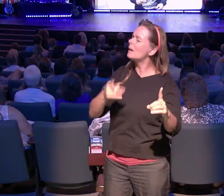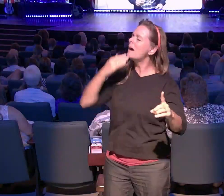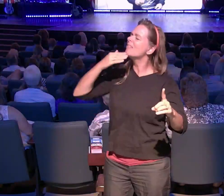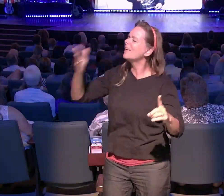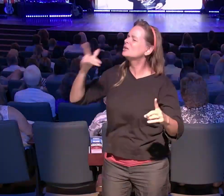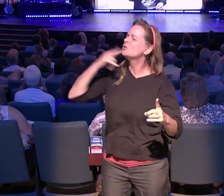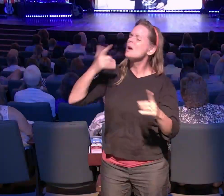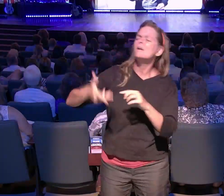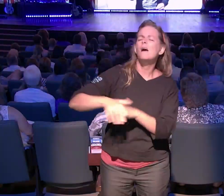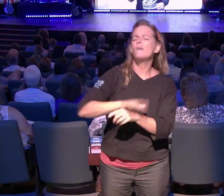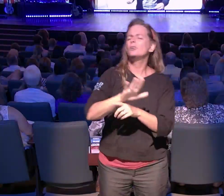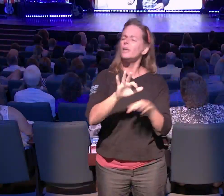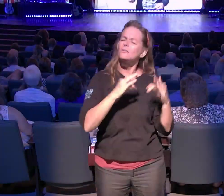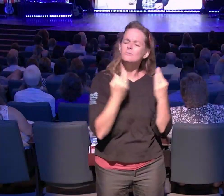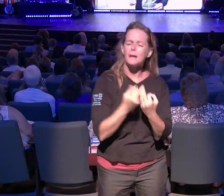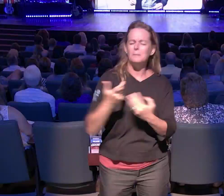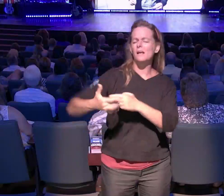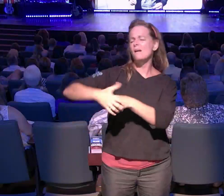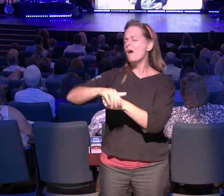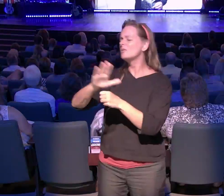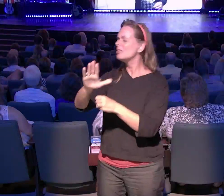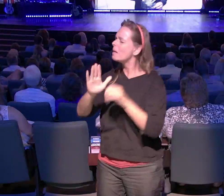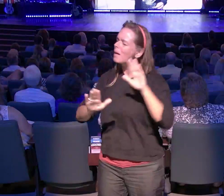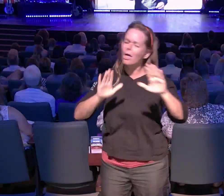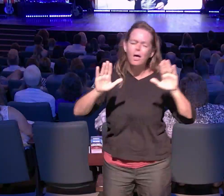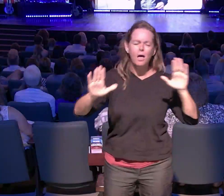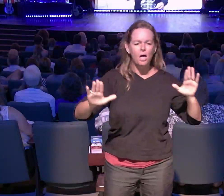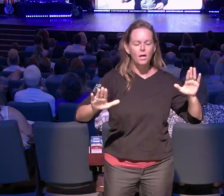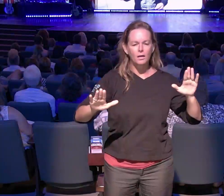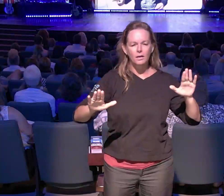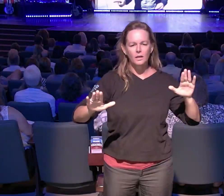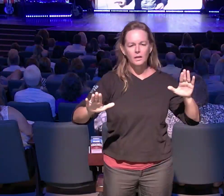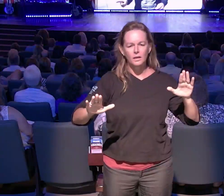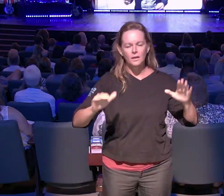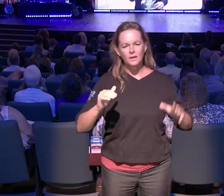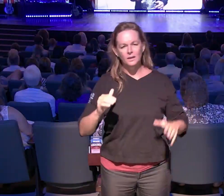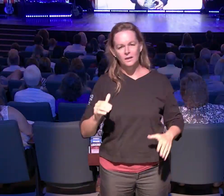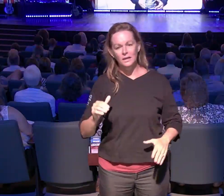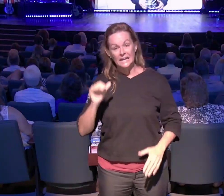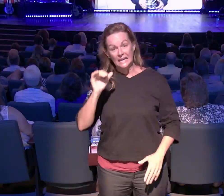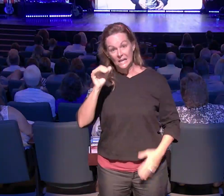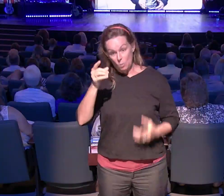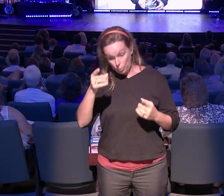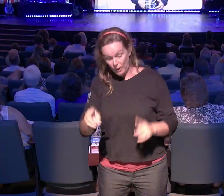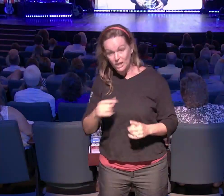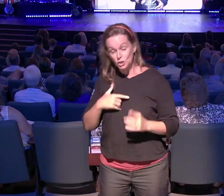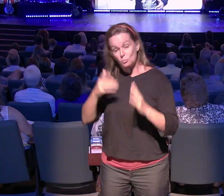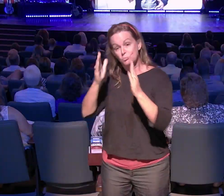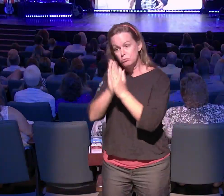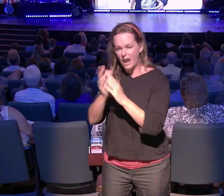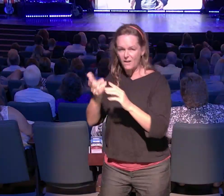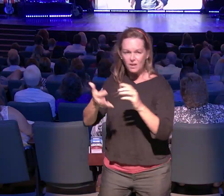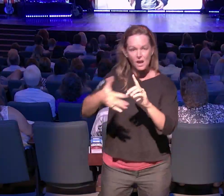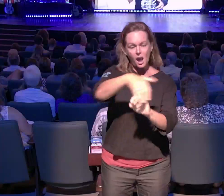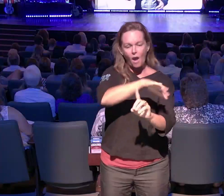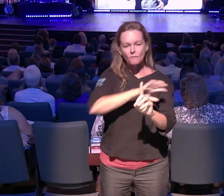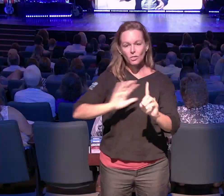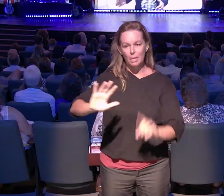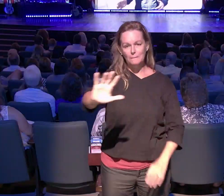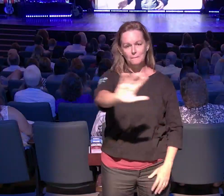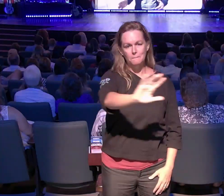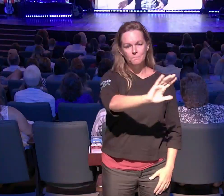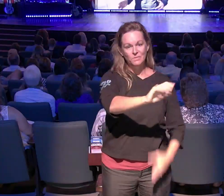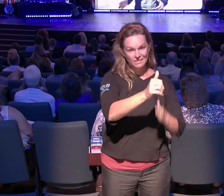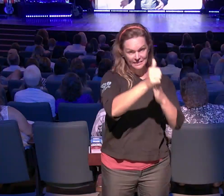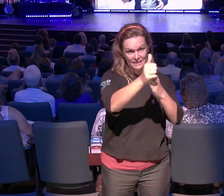that it said, pray for your kings and those in authority, that we may live peaceful and quiet lives in all godliness